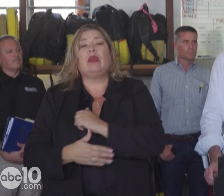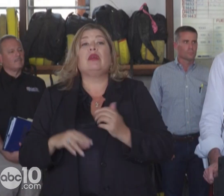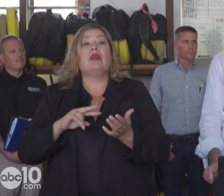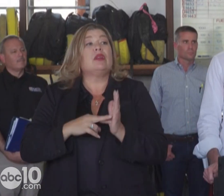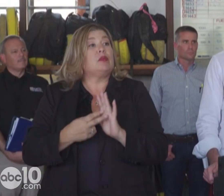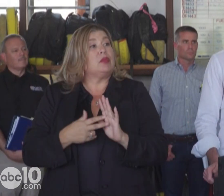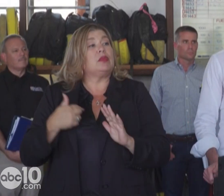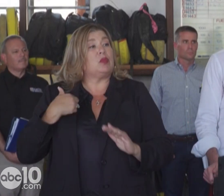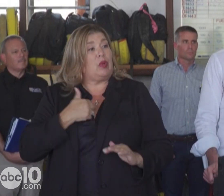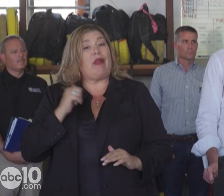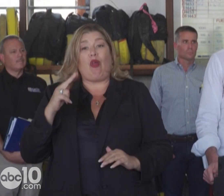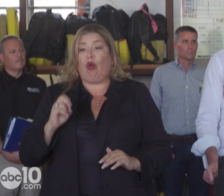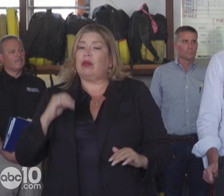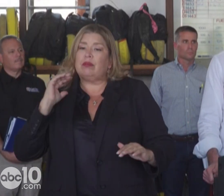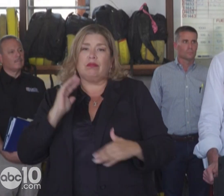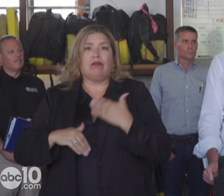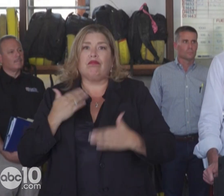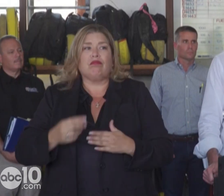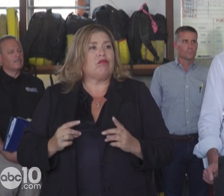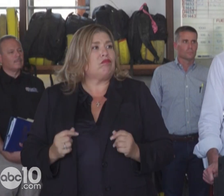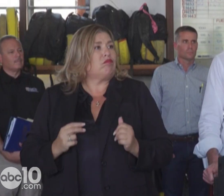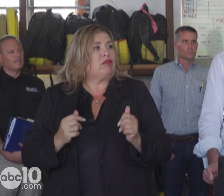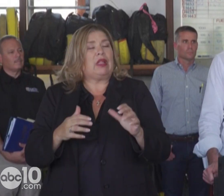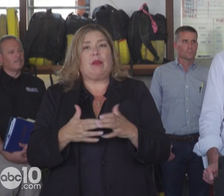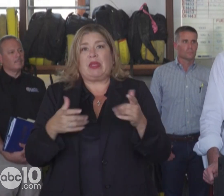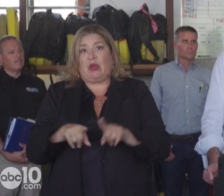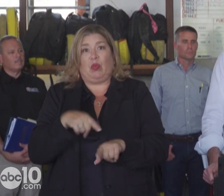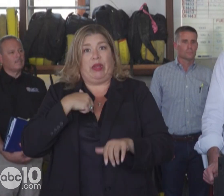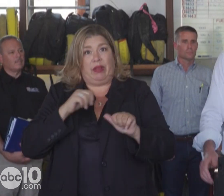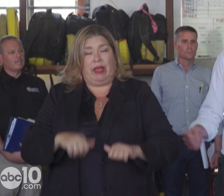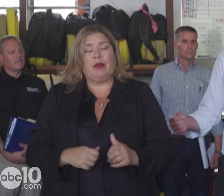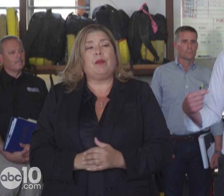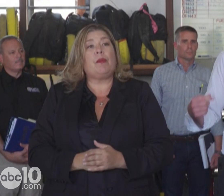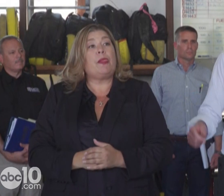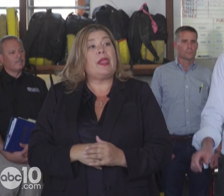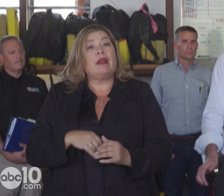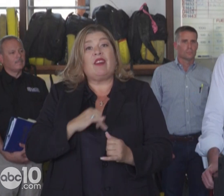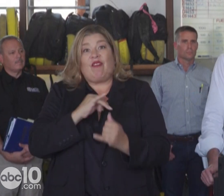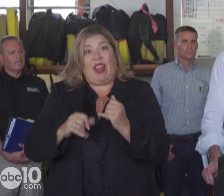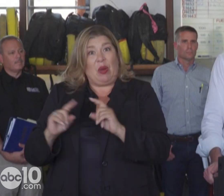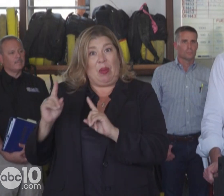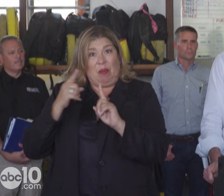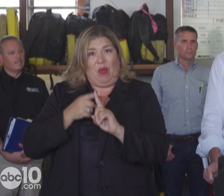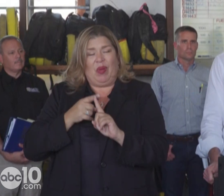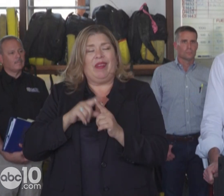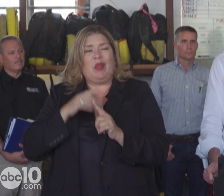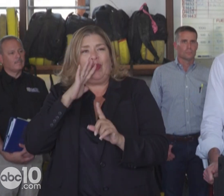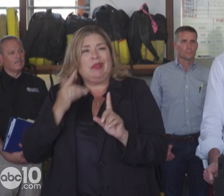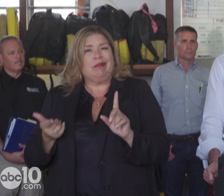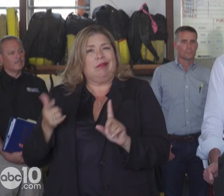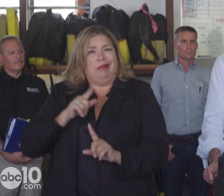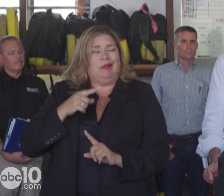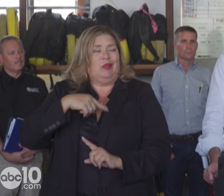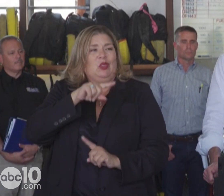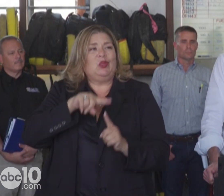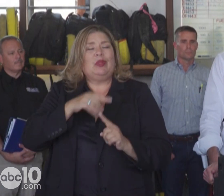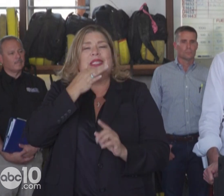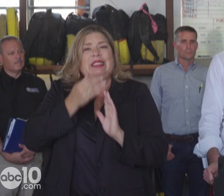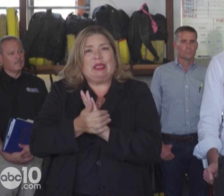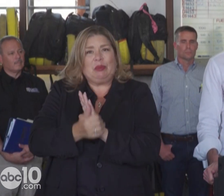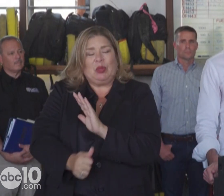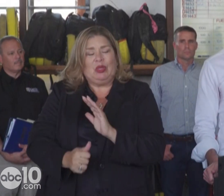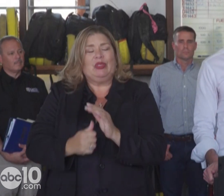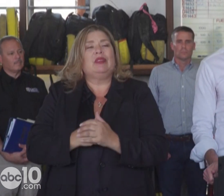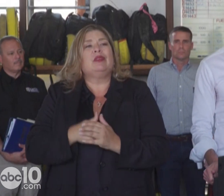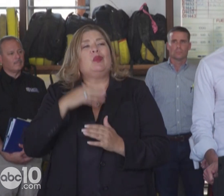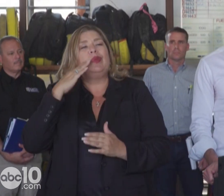are moving as expeditiously as we can. Final point, and Then we'll get you the folks in uniform, the experts that you came here